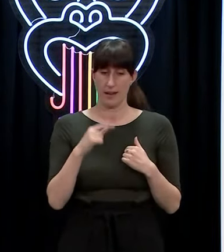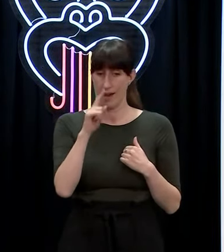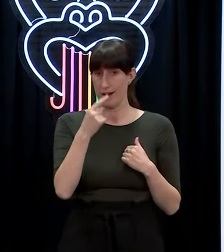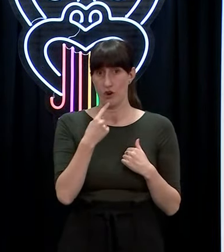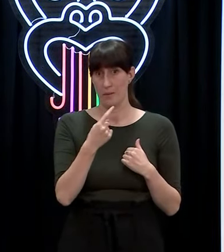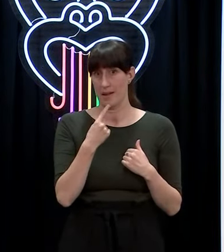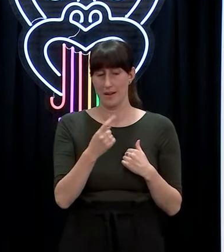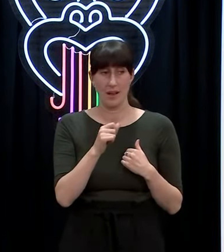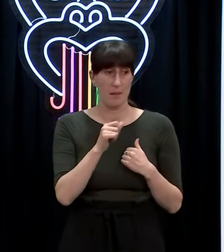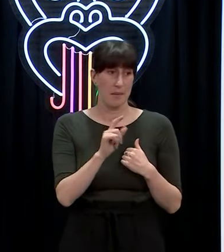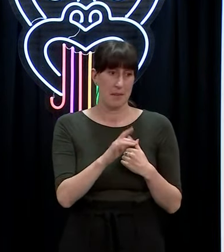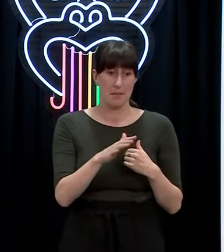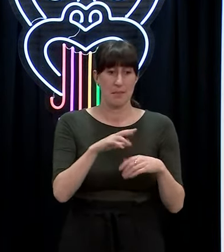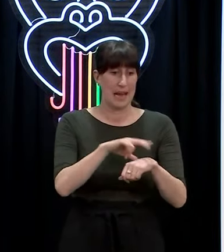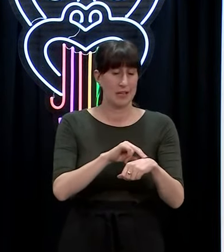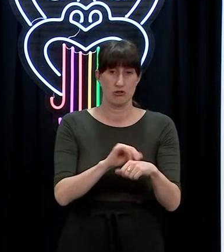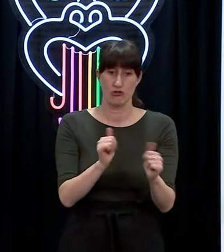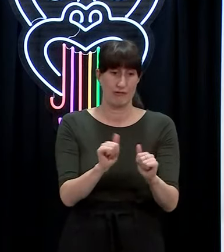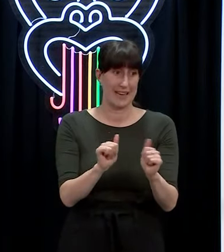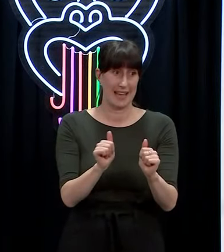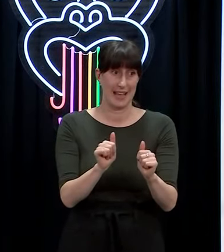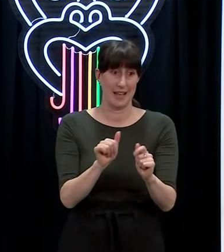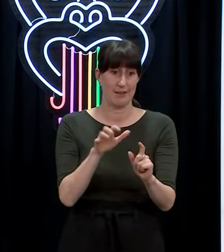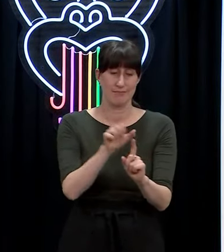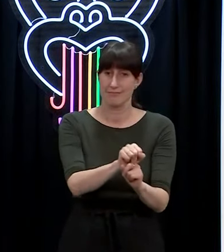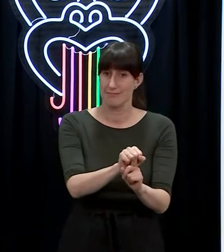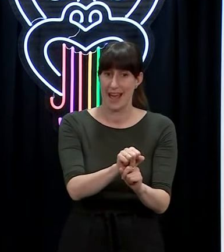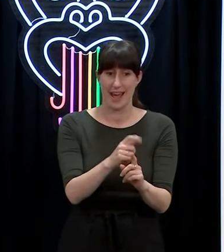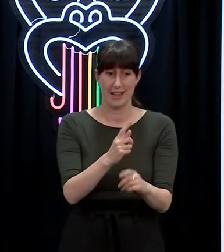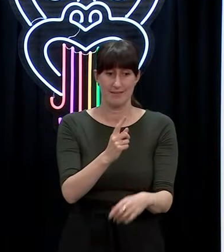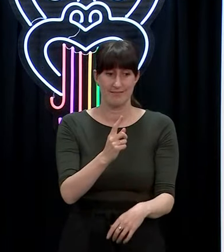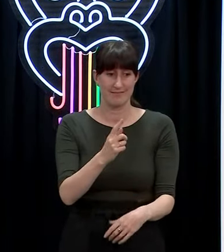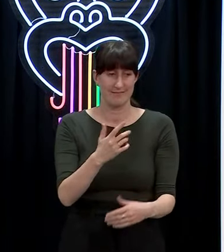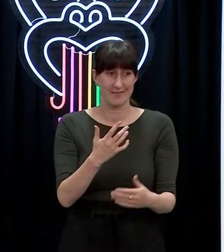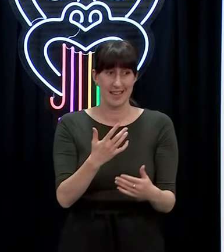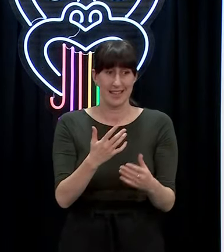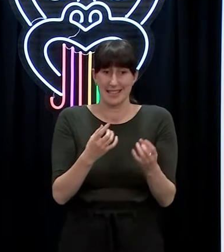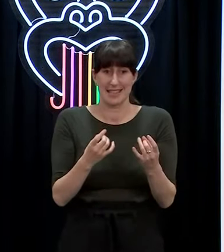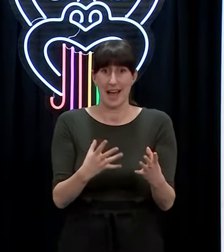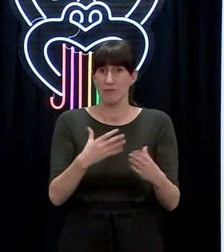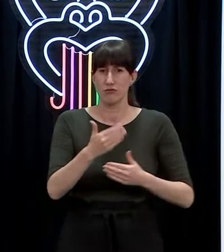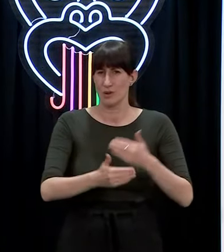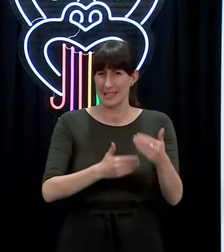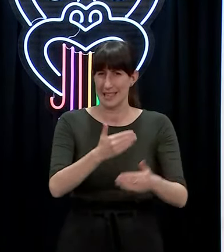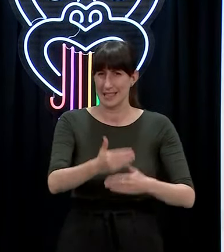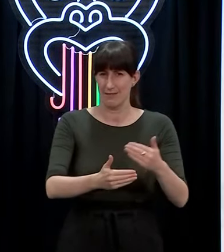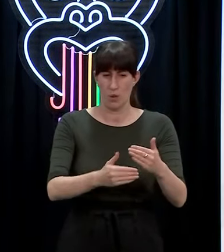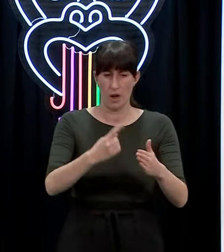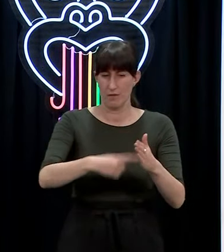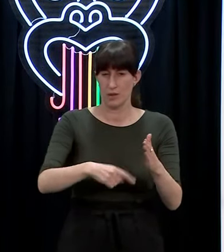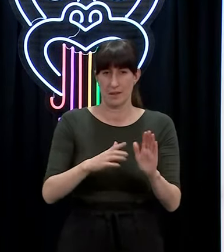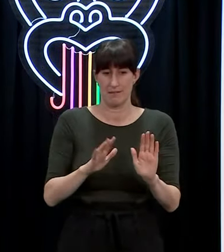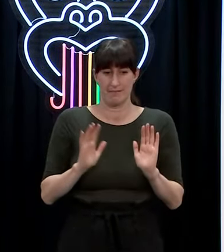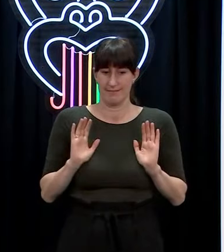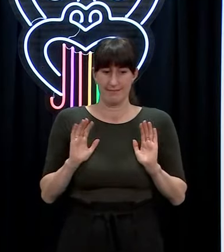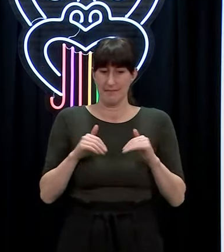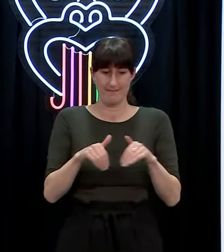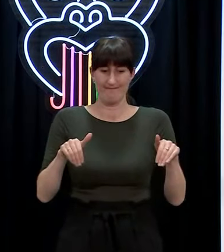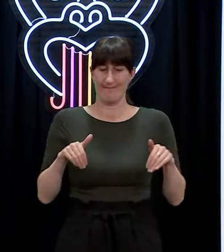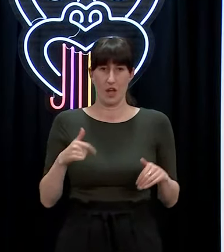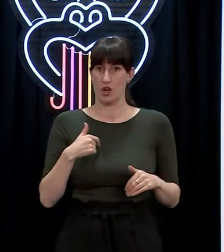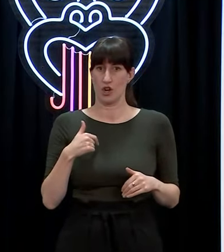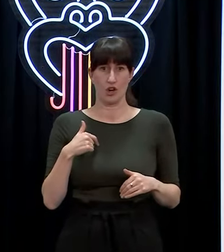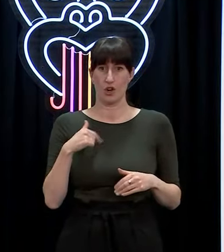looming, or if even some kind of enforcement looming. Those are ultimately matters for those